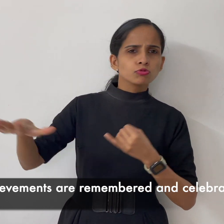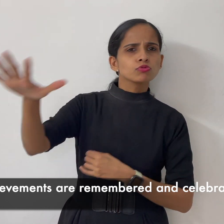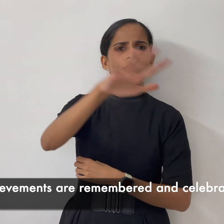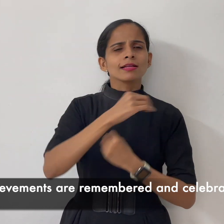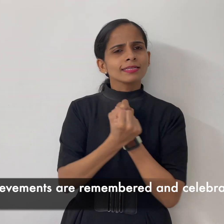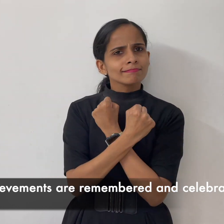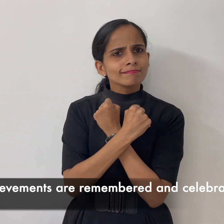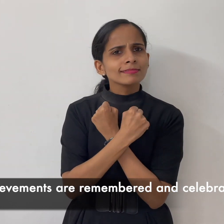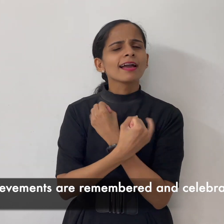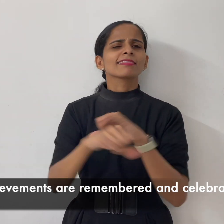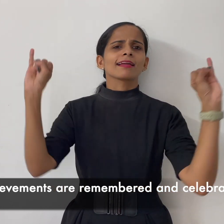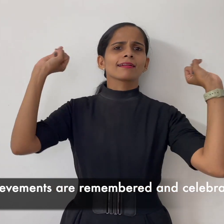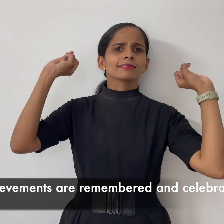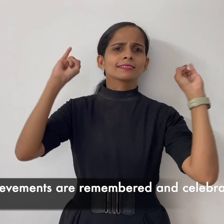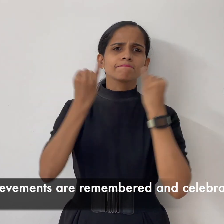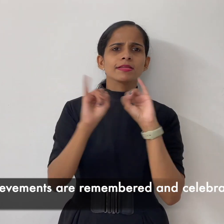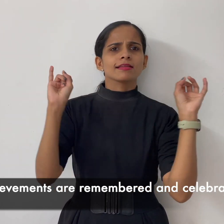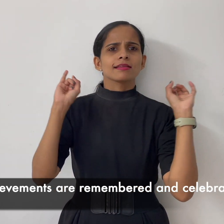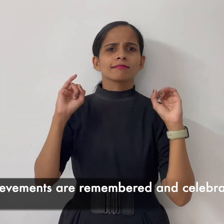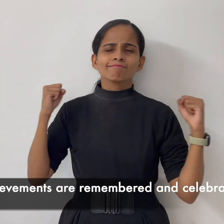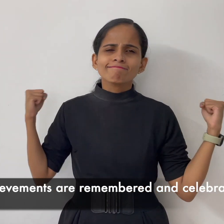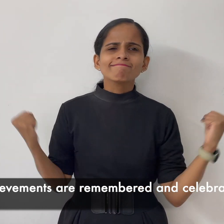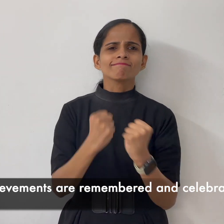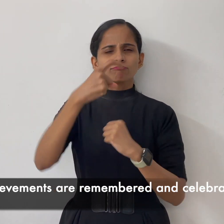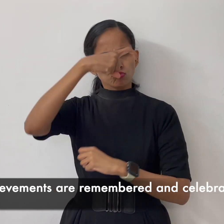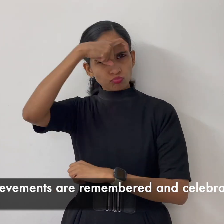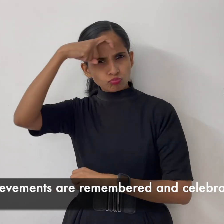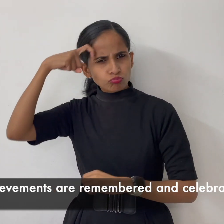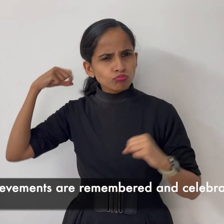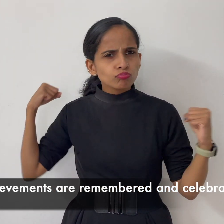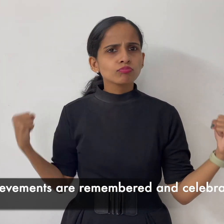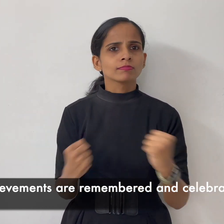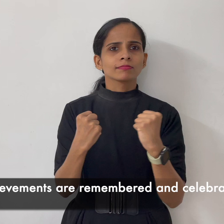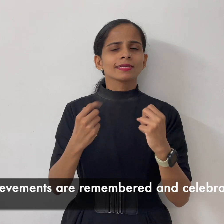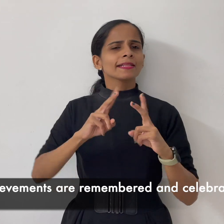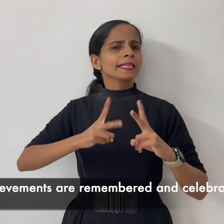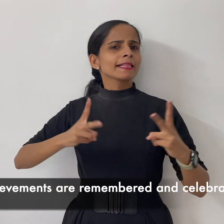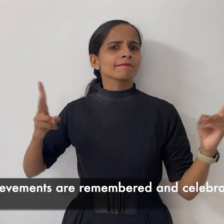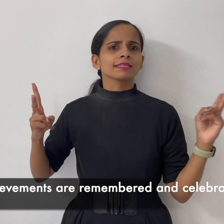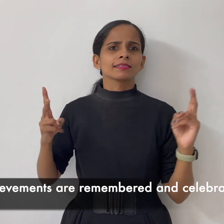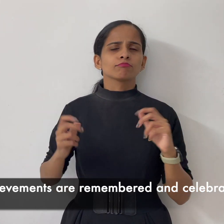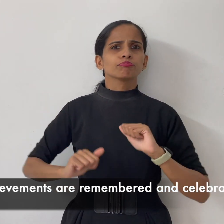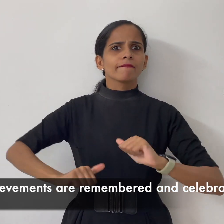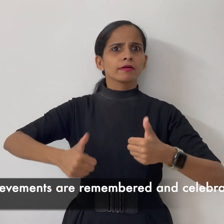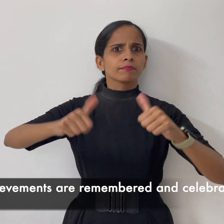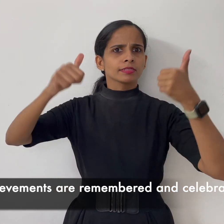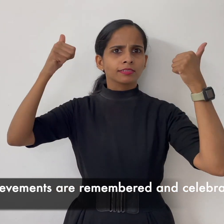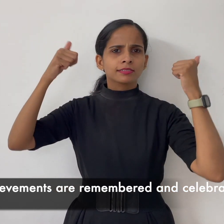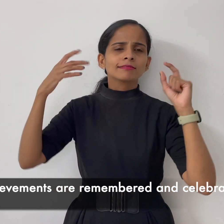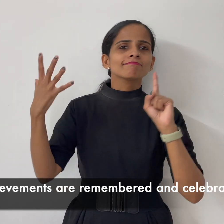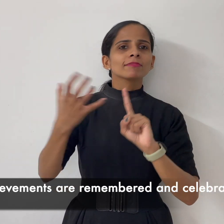and social achievements are remembered and celebrated.